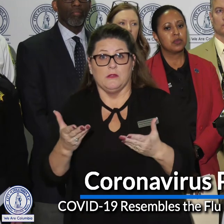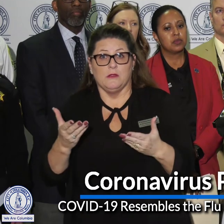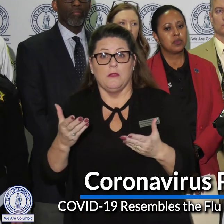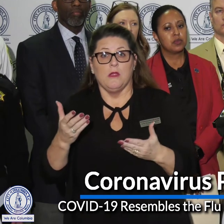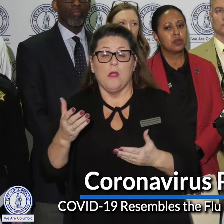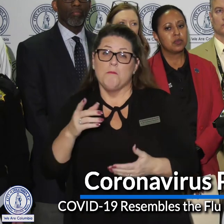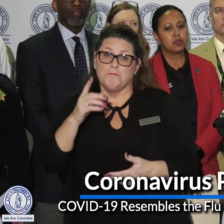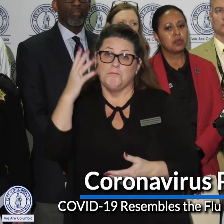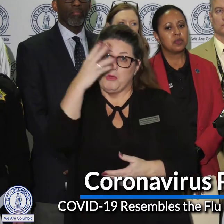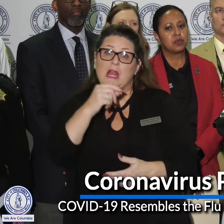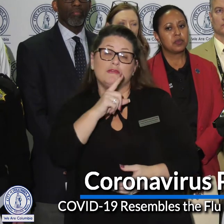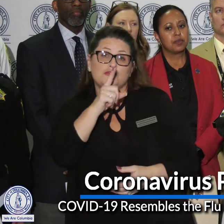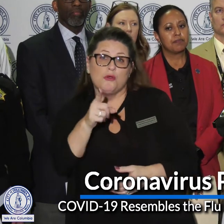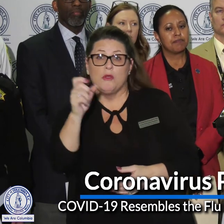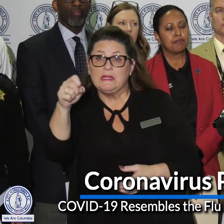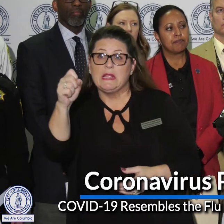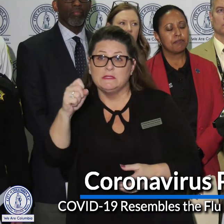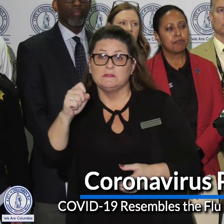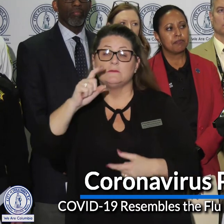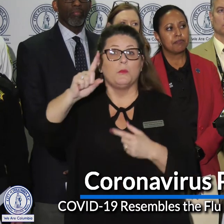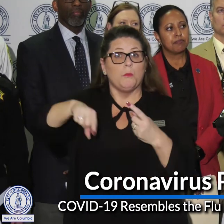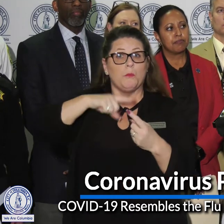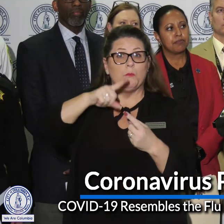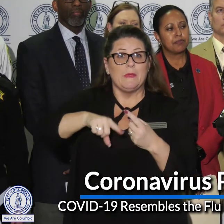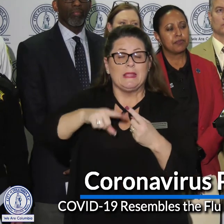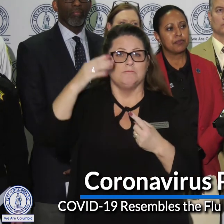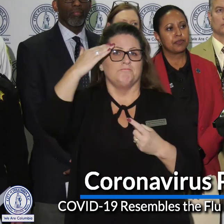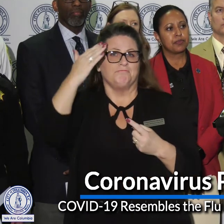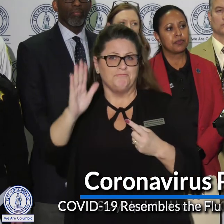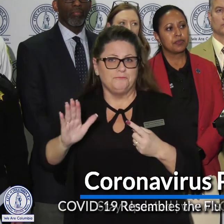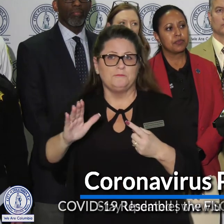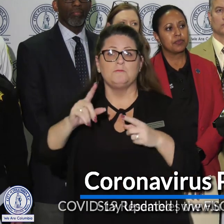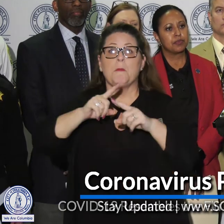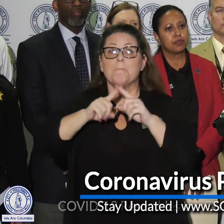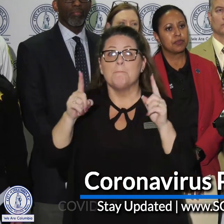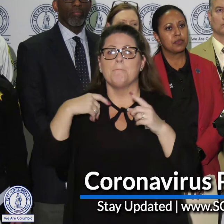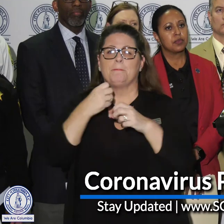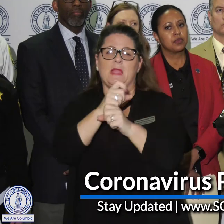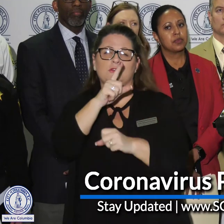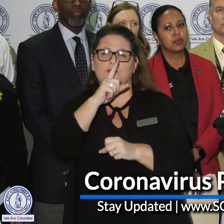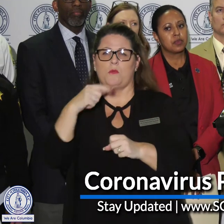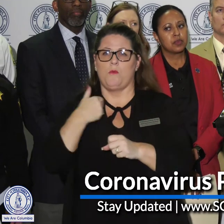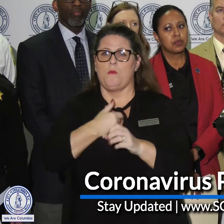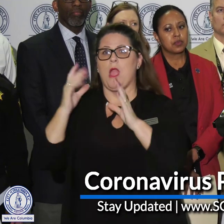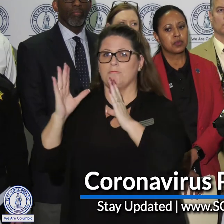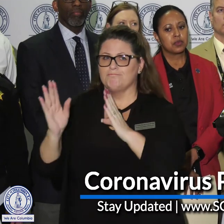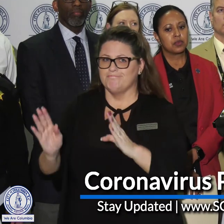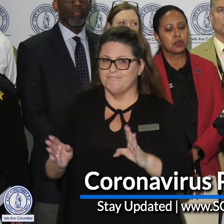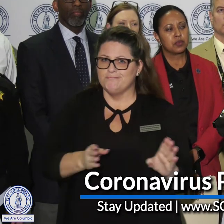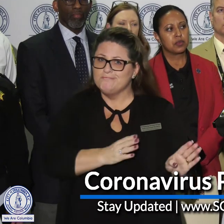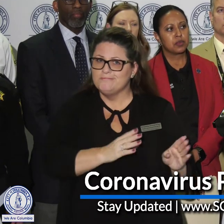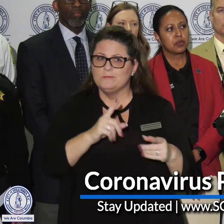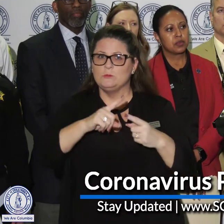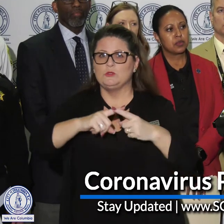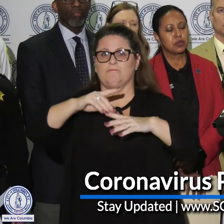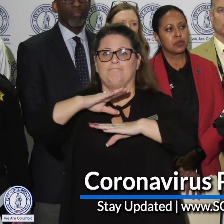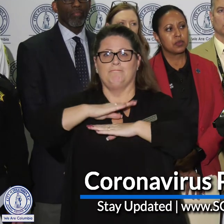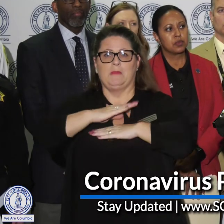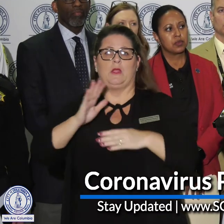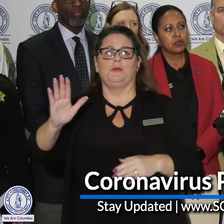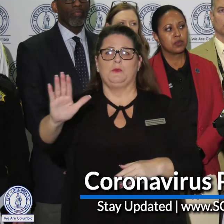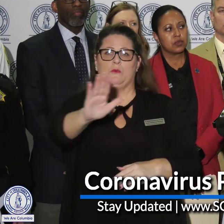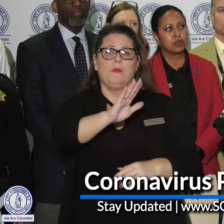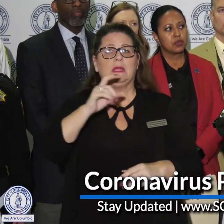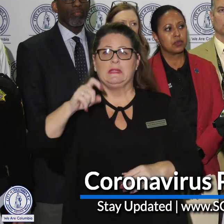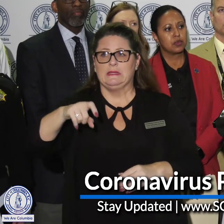it will be here and whether or not we're organized as a community to properly respond to it, to properly meet the needs of our citizens who